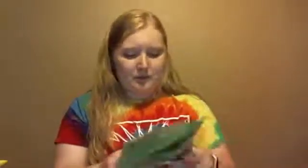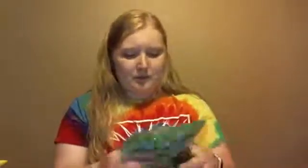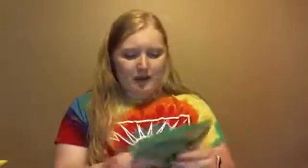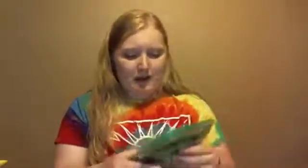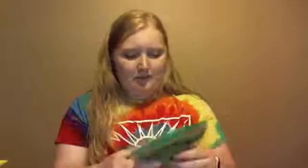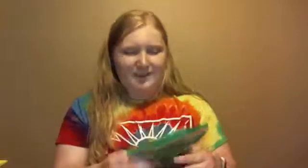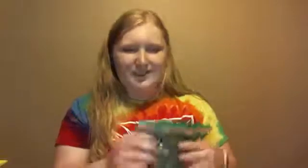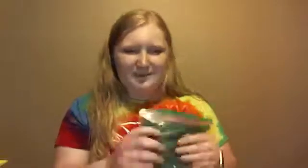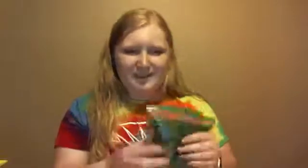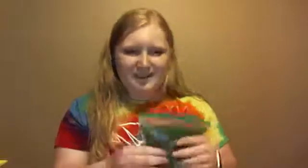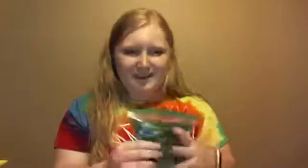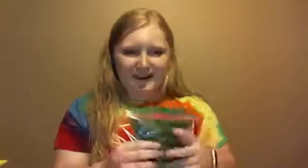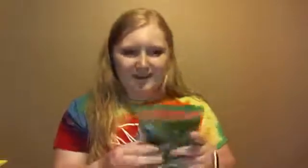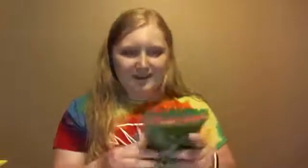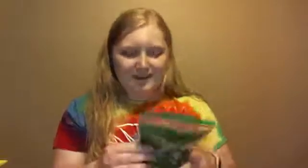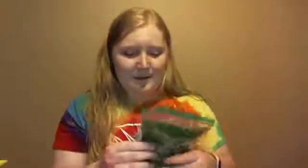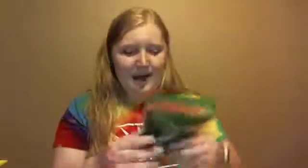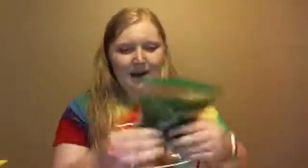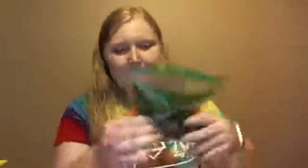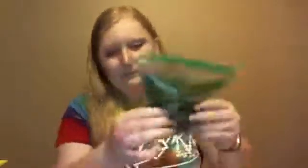And it feels really soft in the bag.